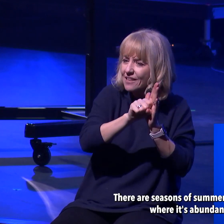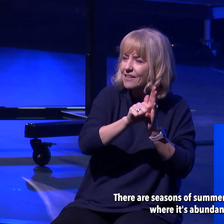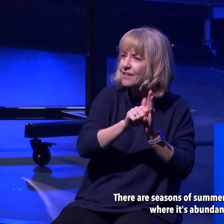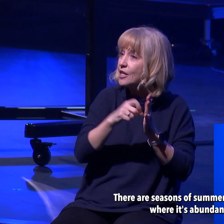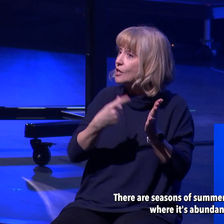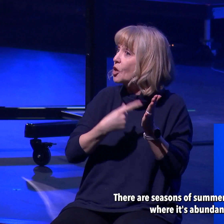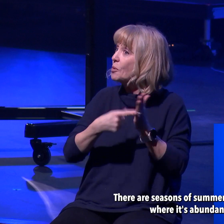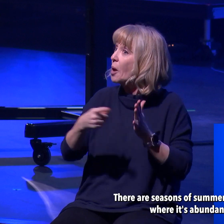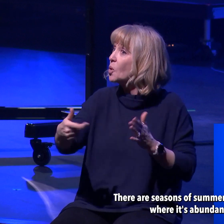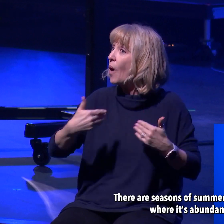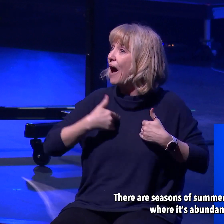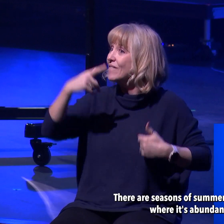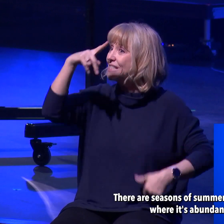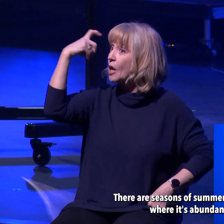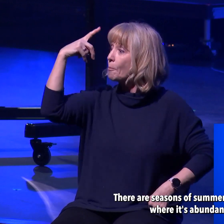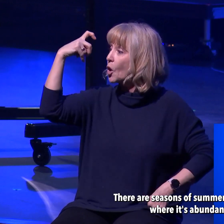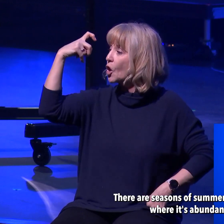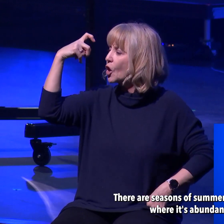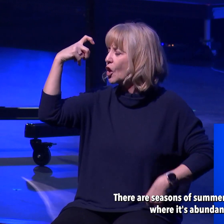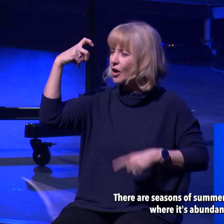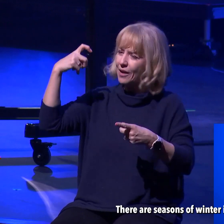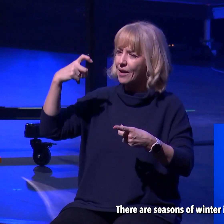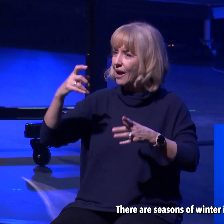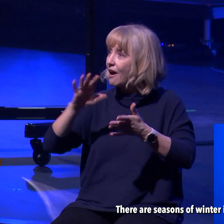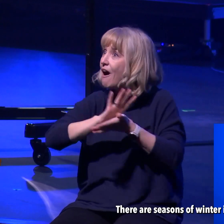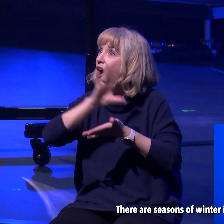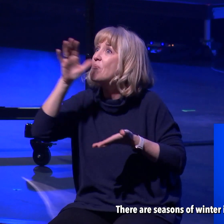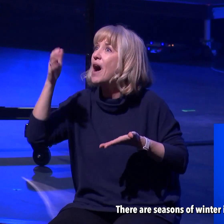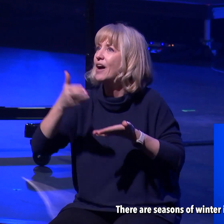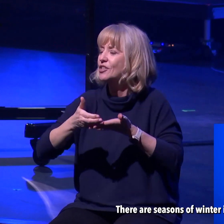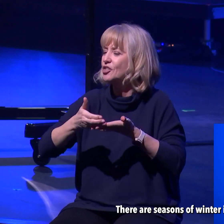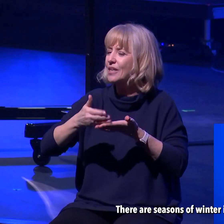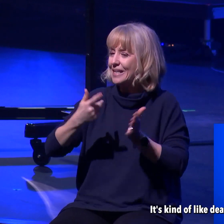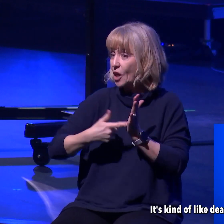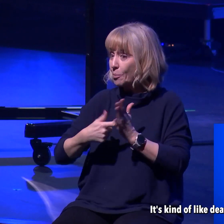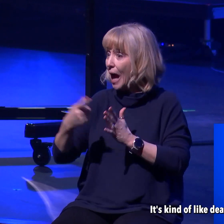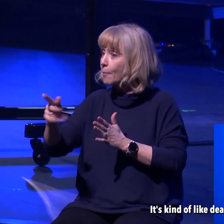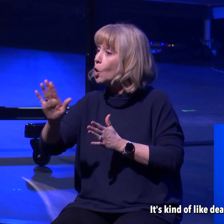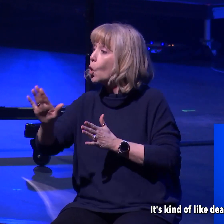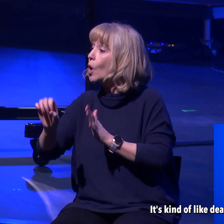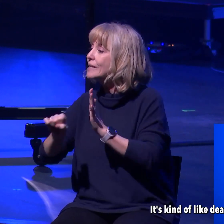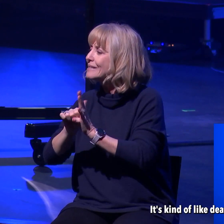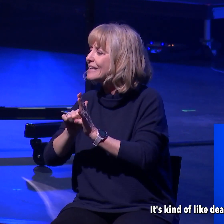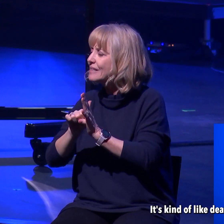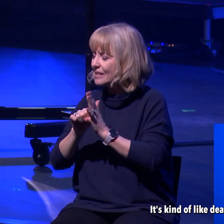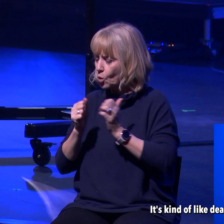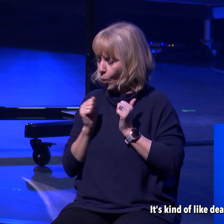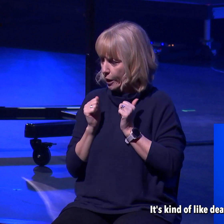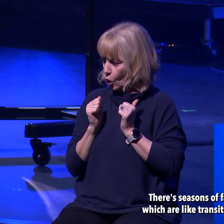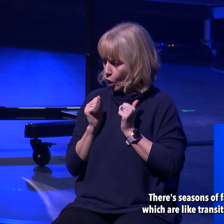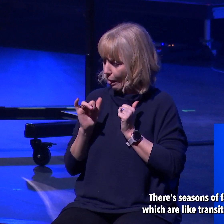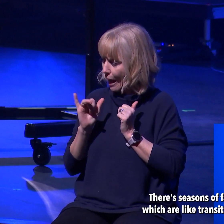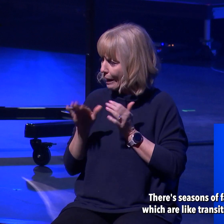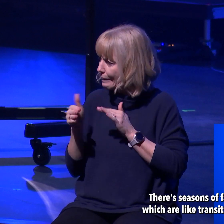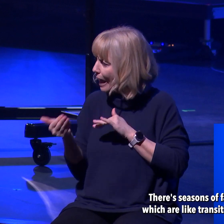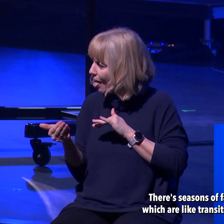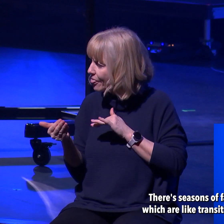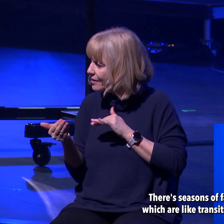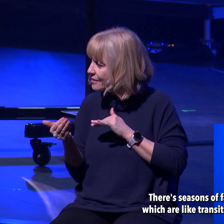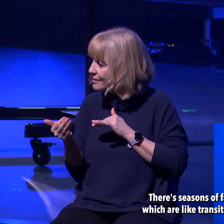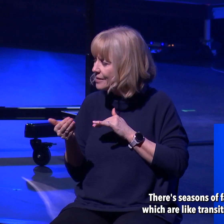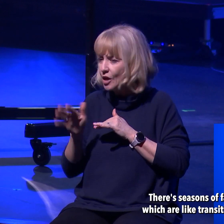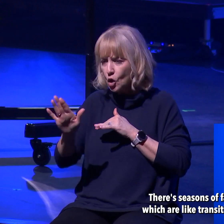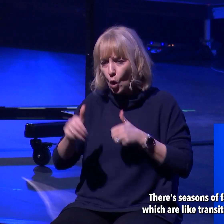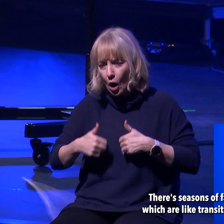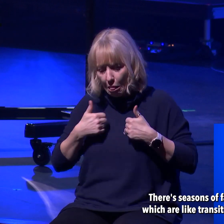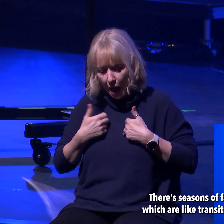our lives where it's abundance. There's seasons of winter in our lives. It's kind of like death. There's seasons of fall, which